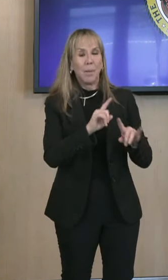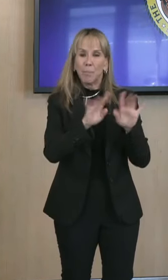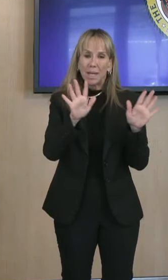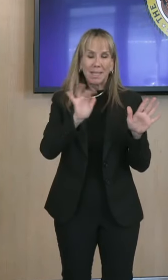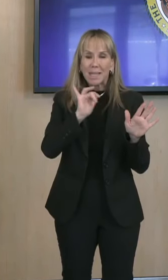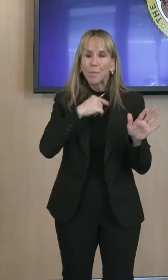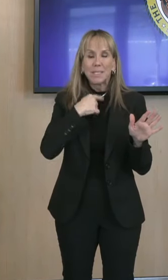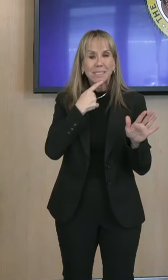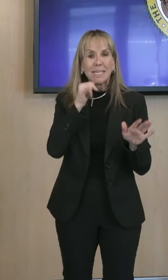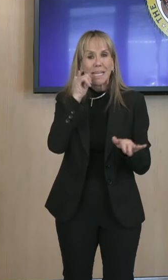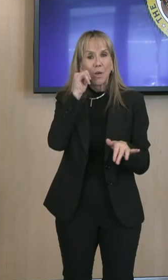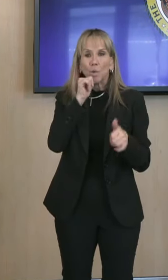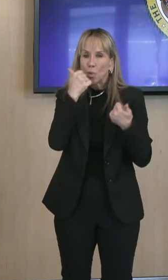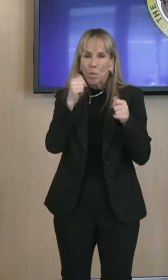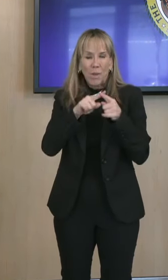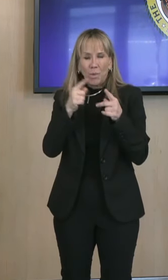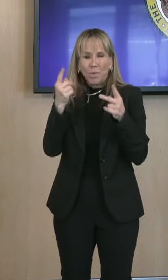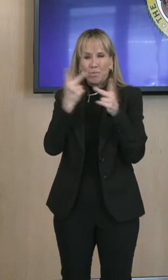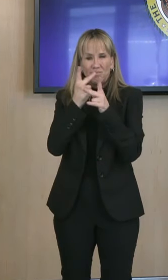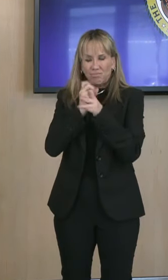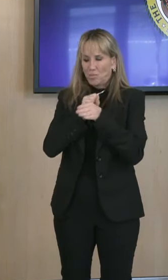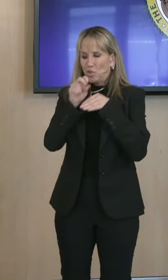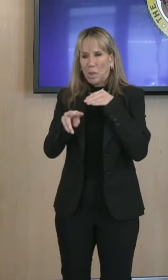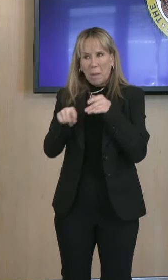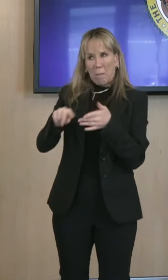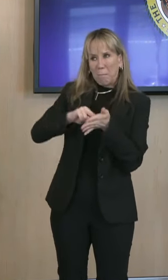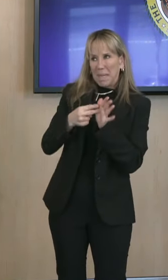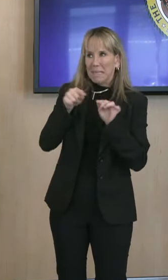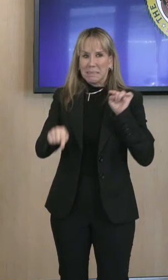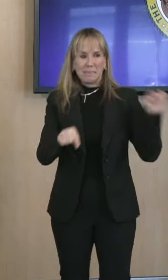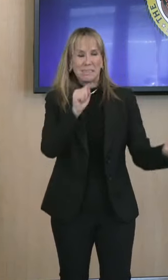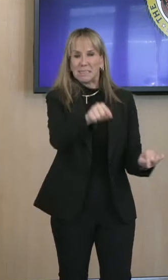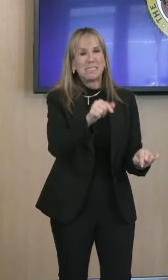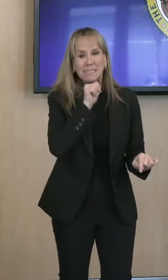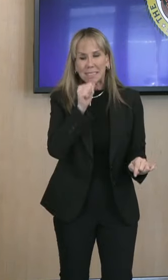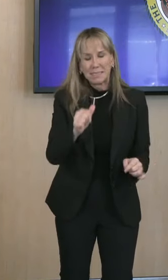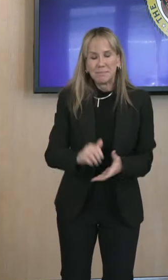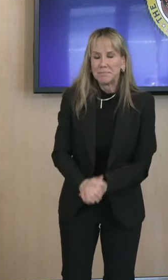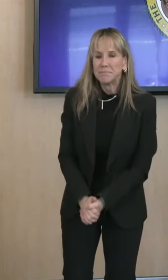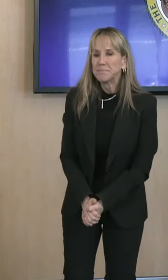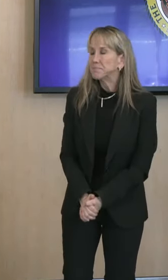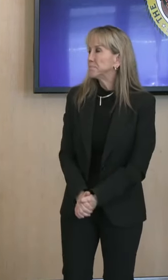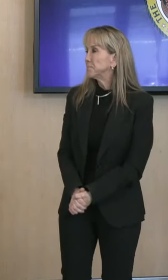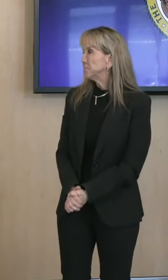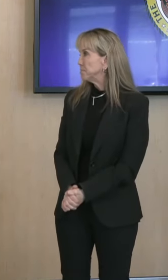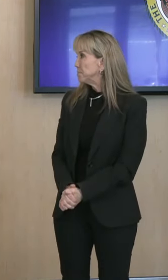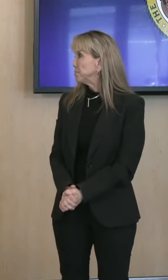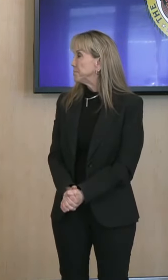deduct too many things from that, particularly at this early stage. Thank you.